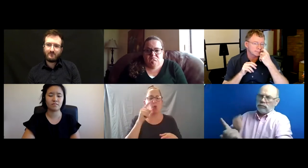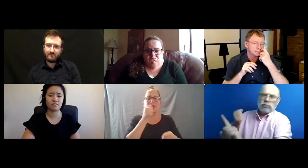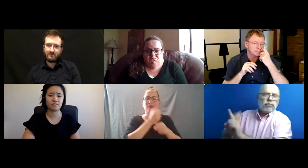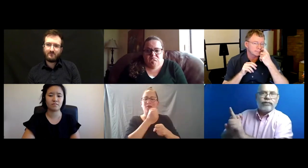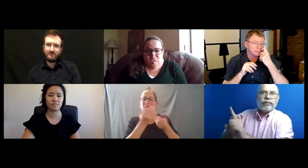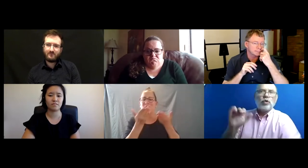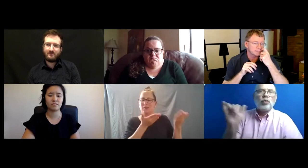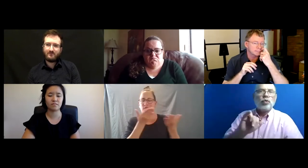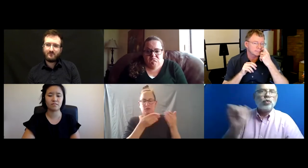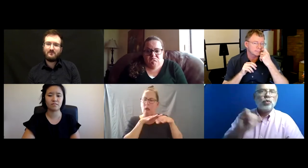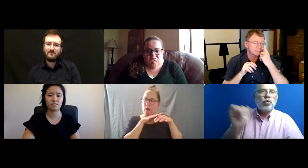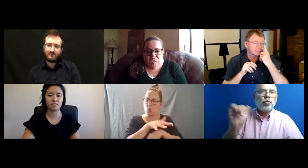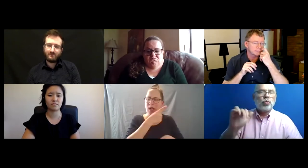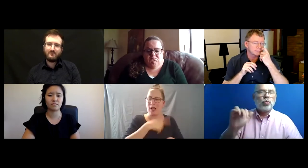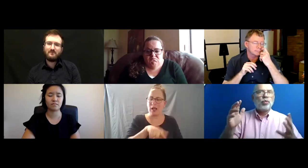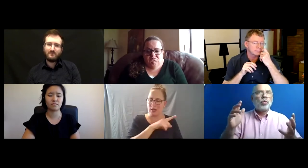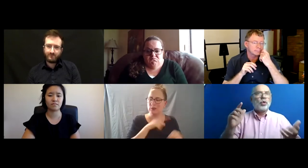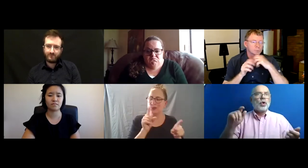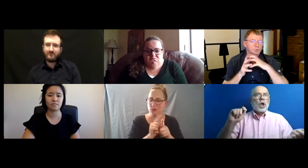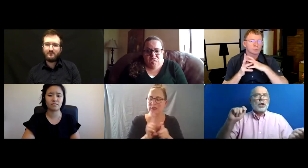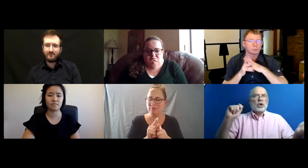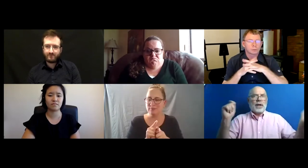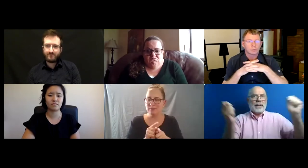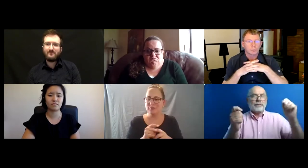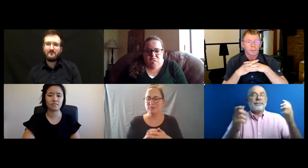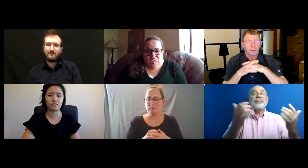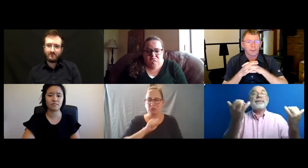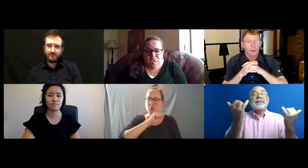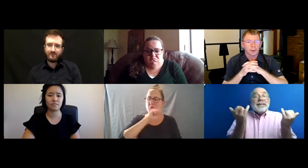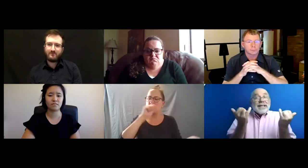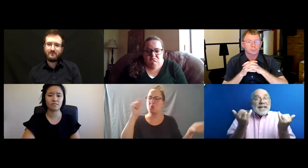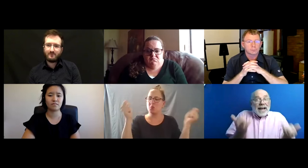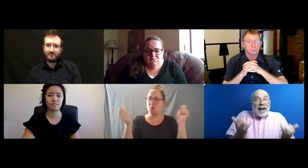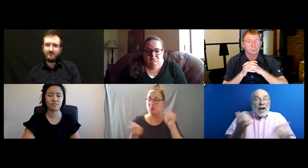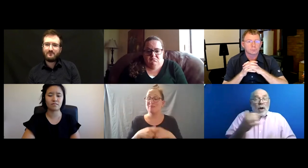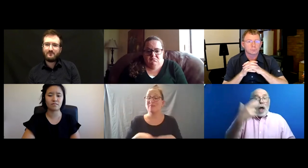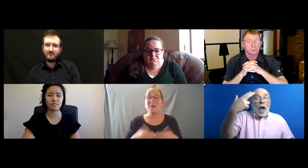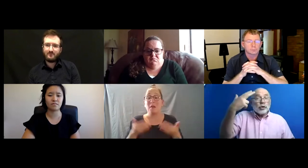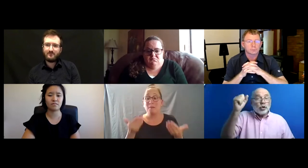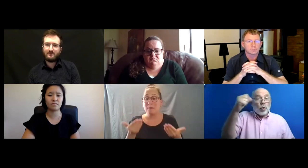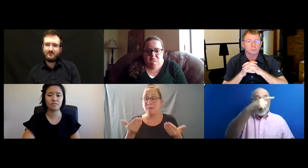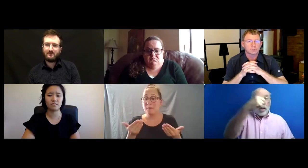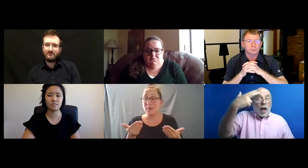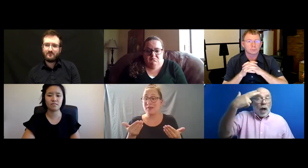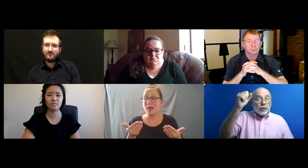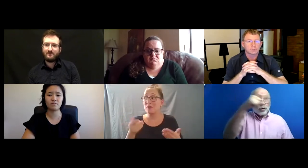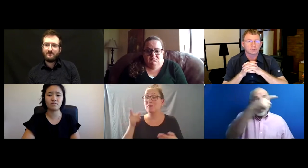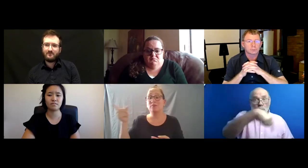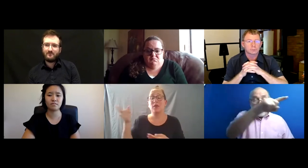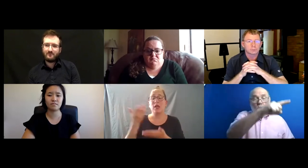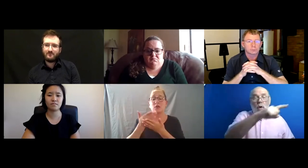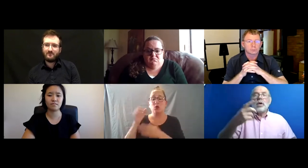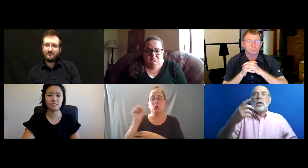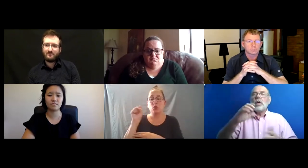but employment services took a drastic hit during this pandemic, and we're seeing quite a shift.